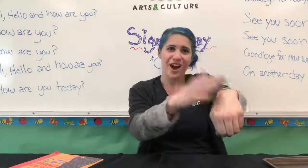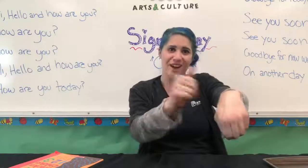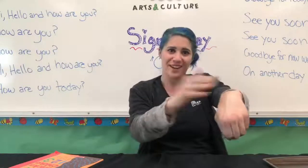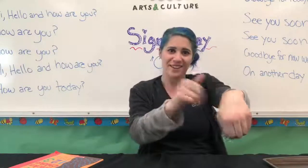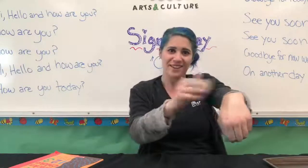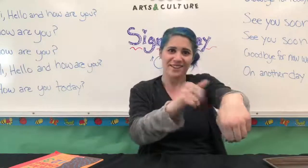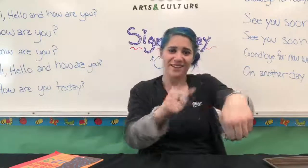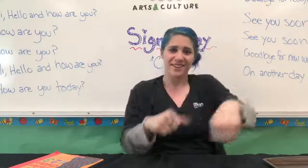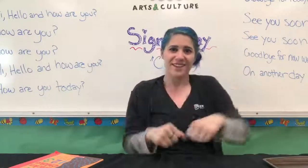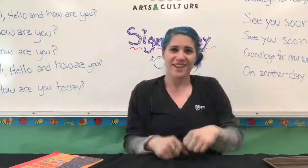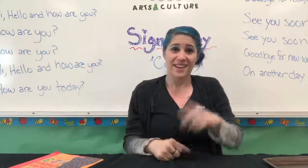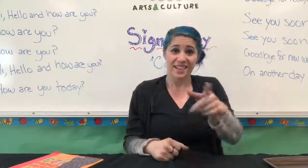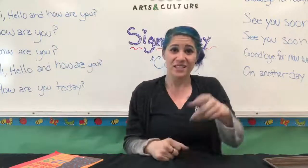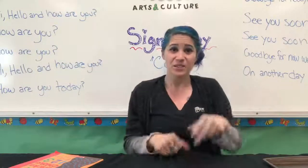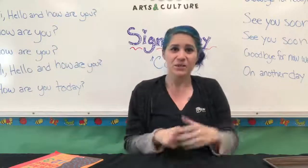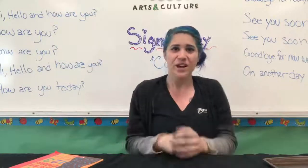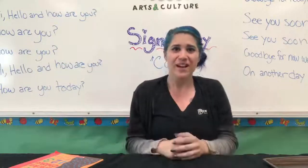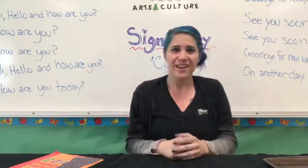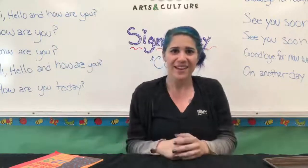Dog. Can I see you do dog?